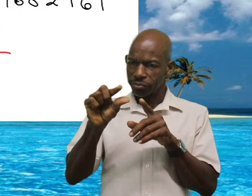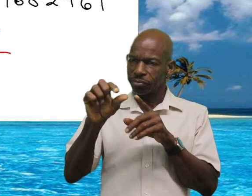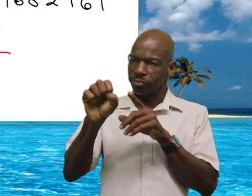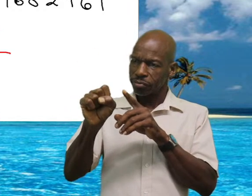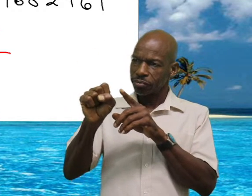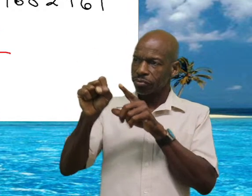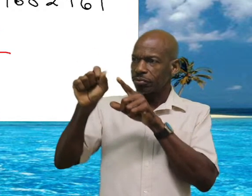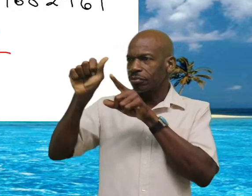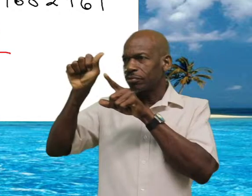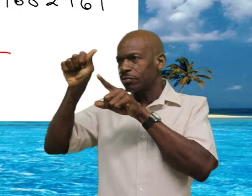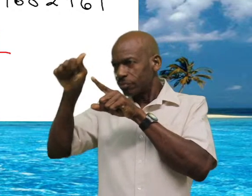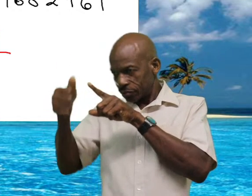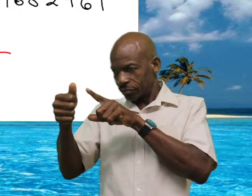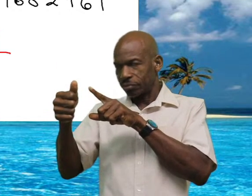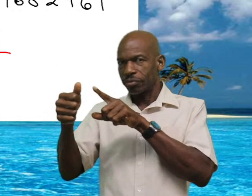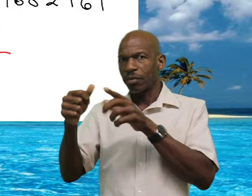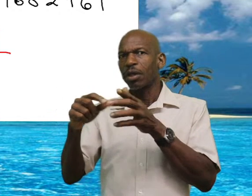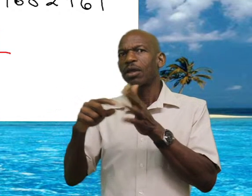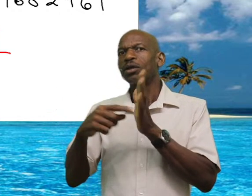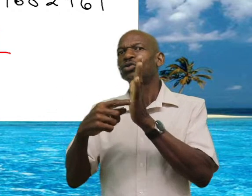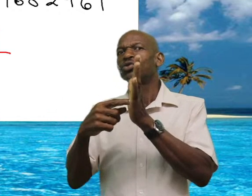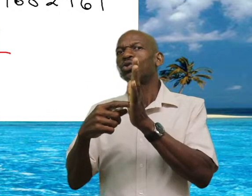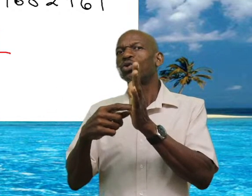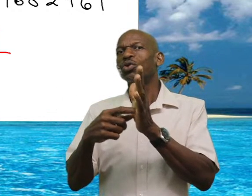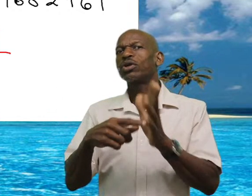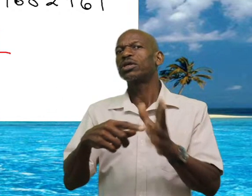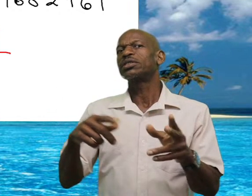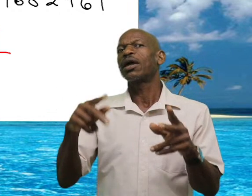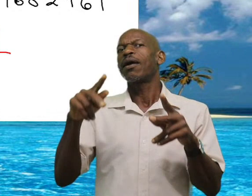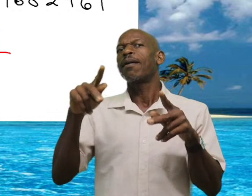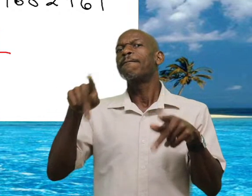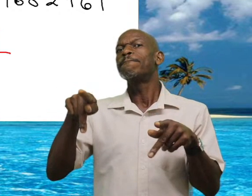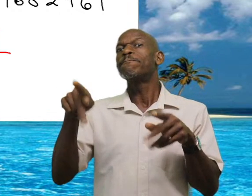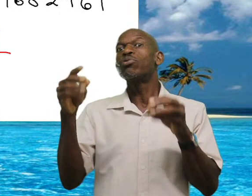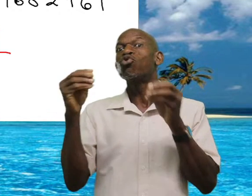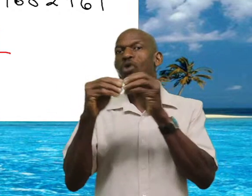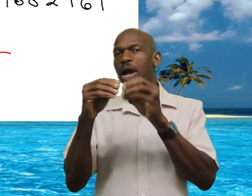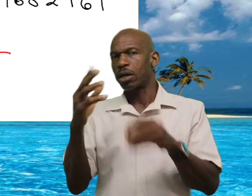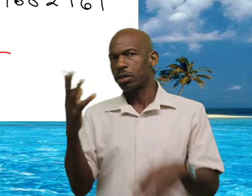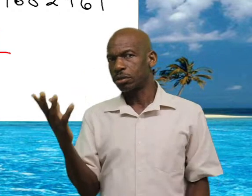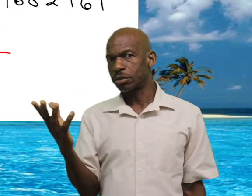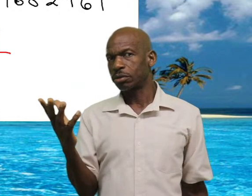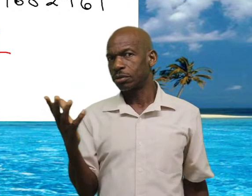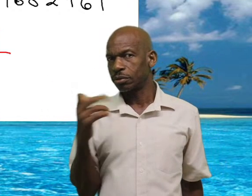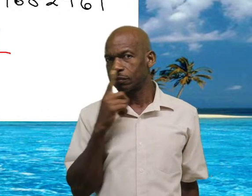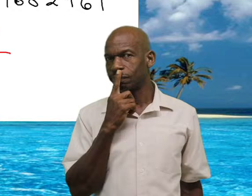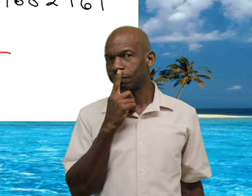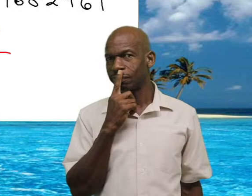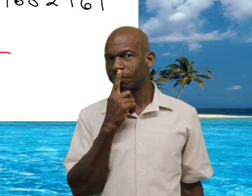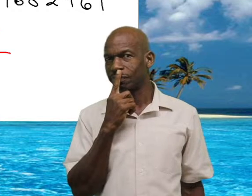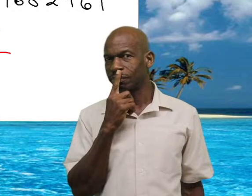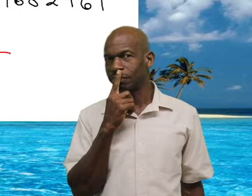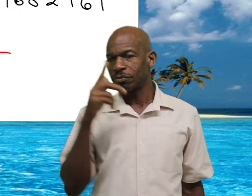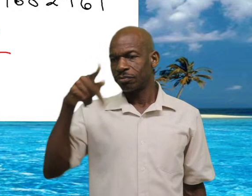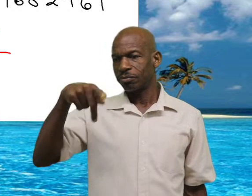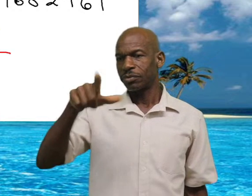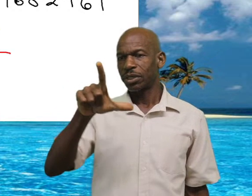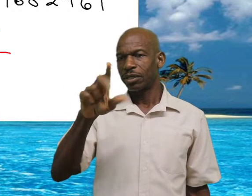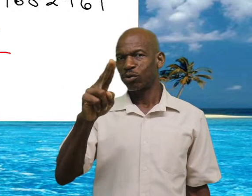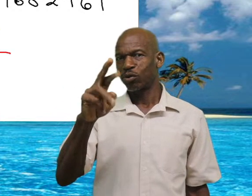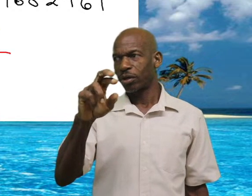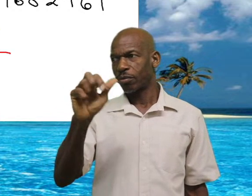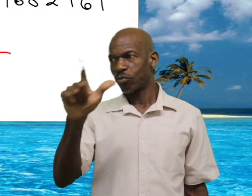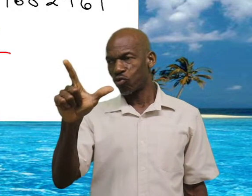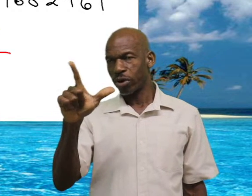This indicates it is a plural possessive noun. So I just put in a tick, plural. So this word